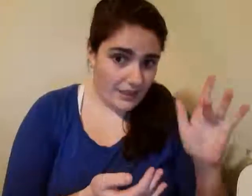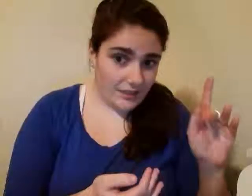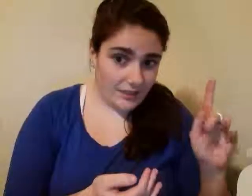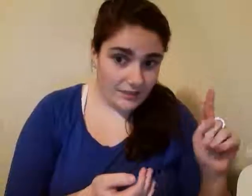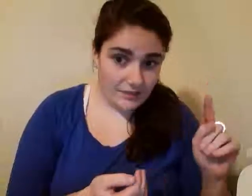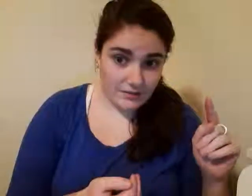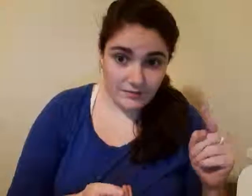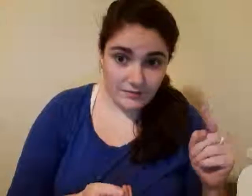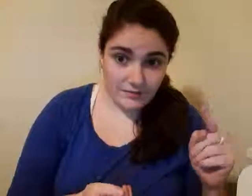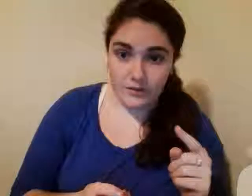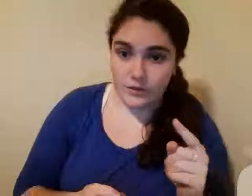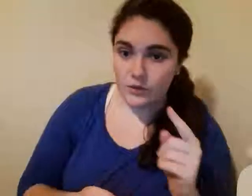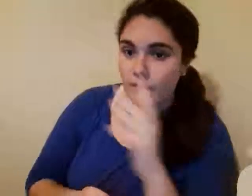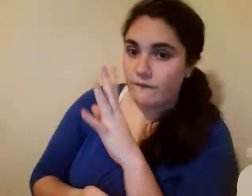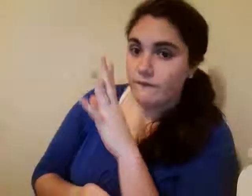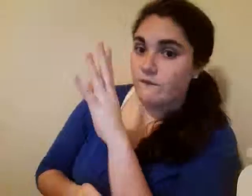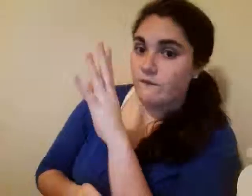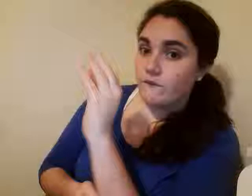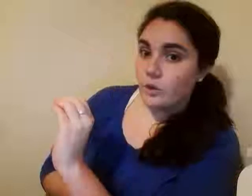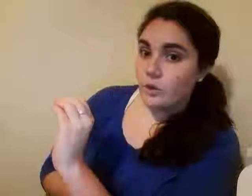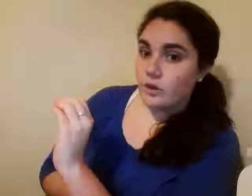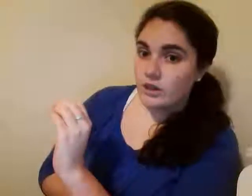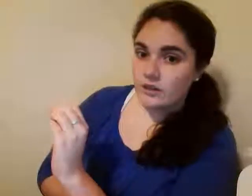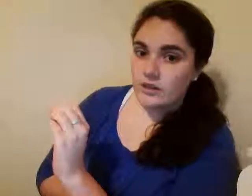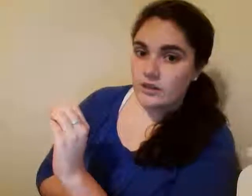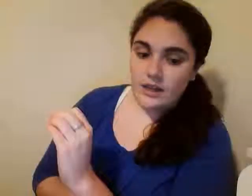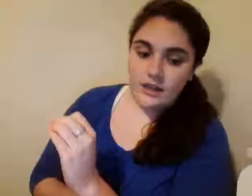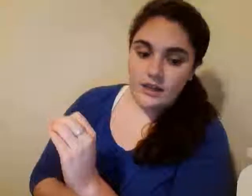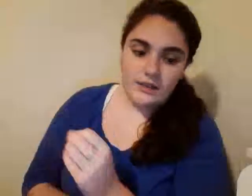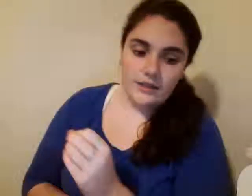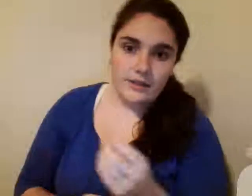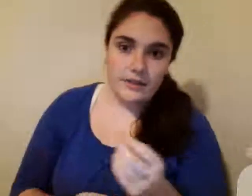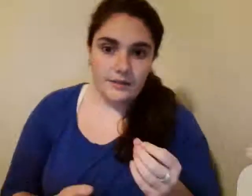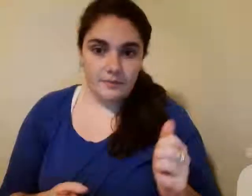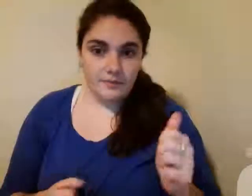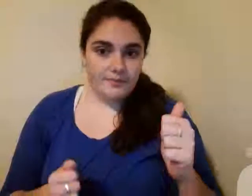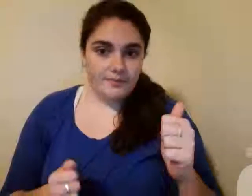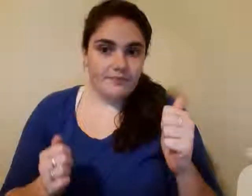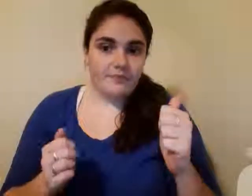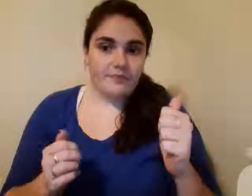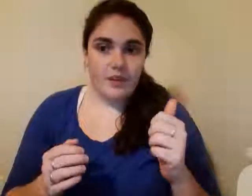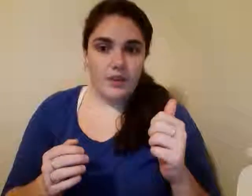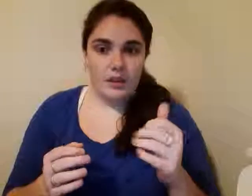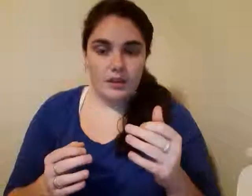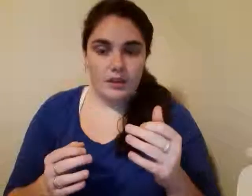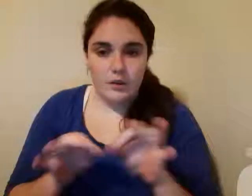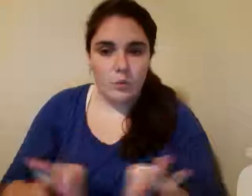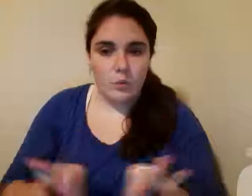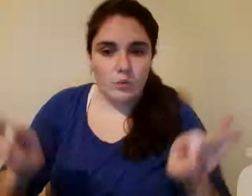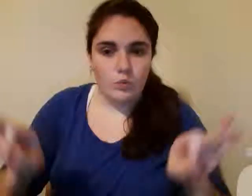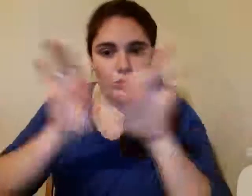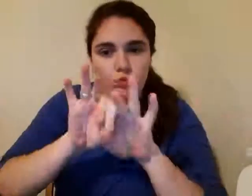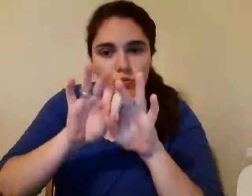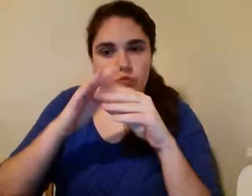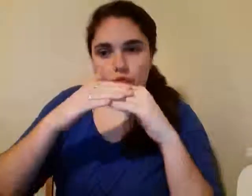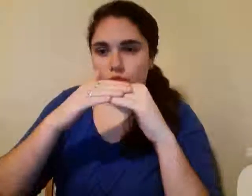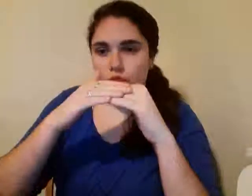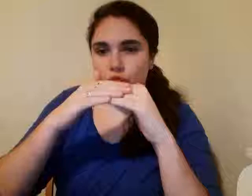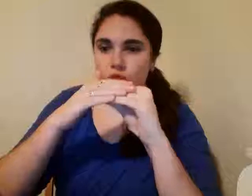Now I'm left with these little things. They're worth the least. What are these called? Pennies. Pennies. Very good. Okay, you're going to help me with this.